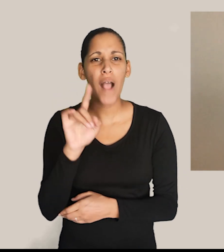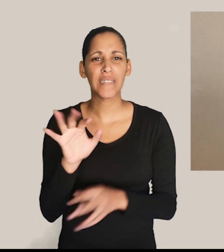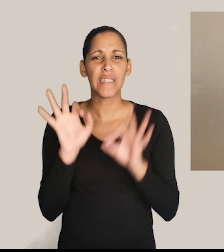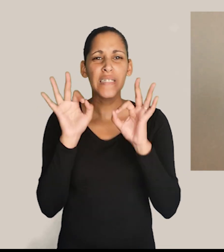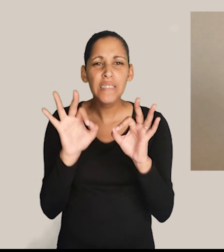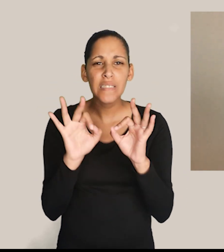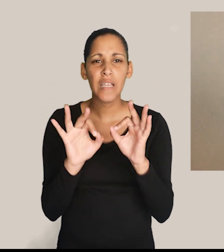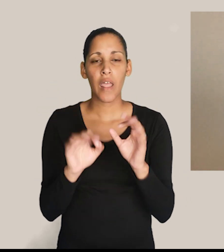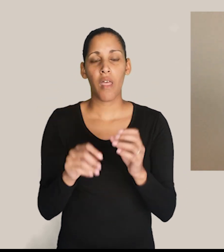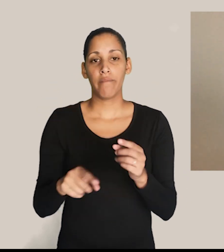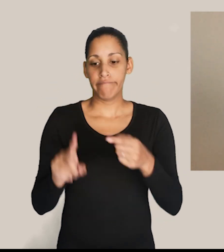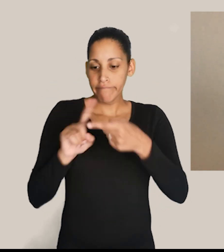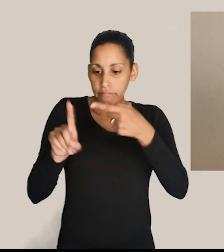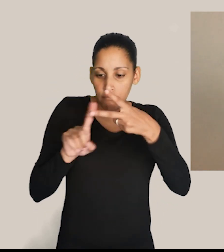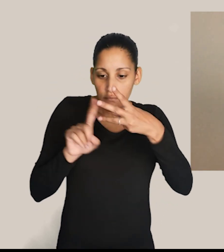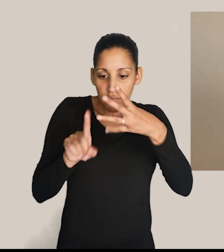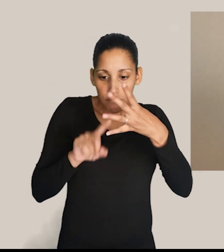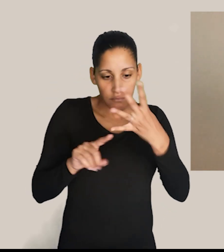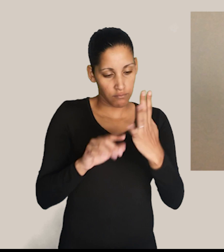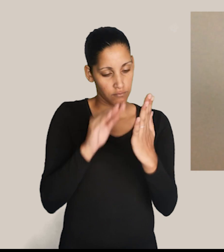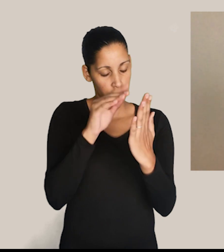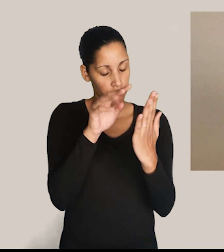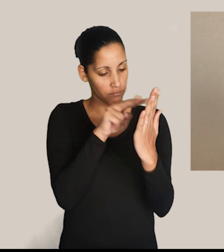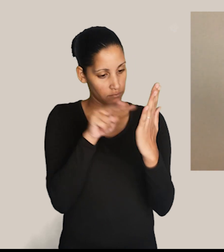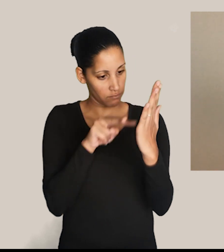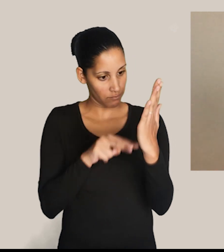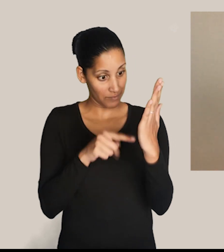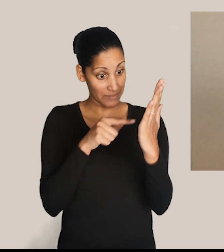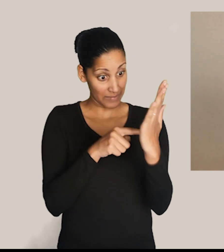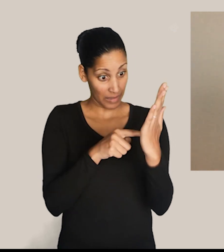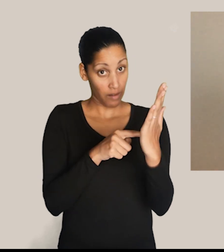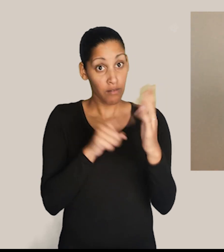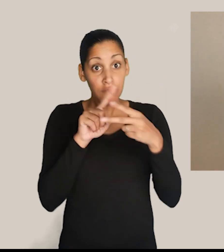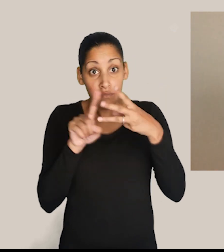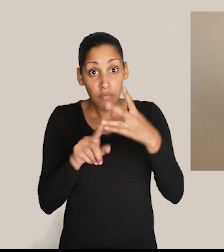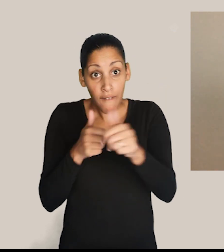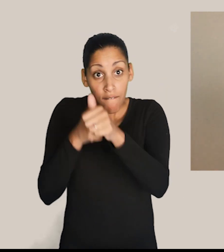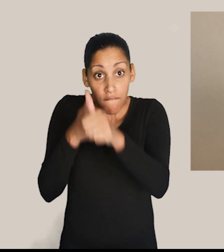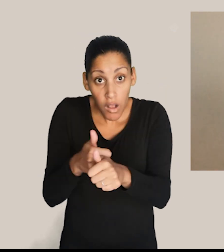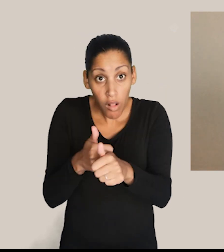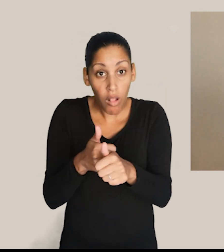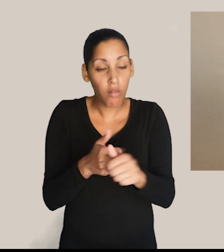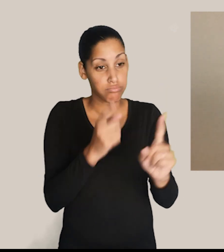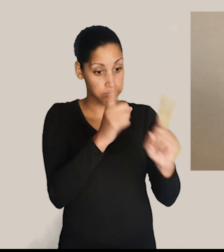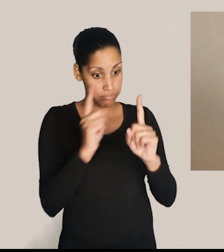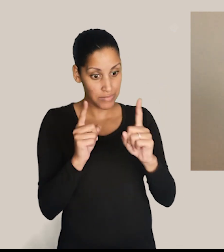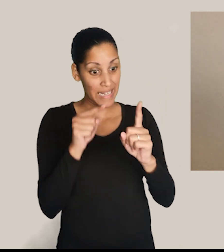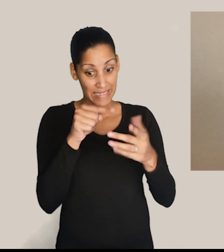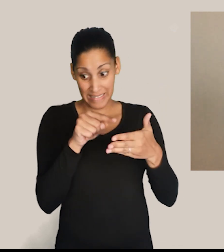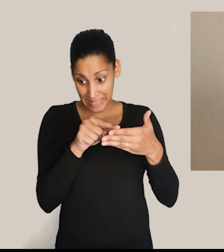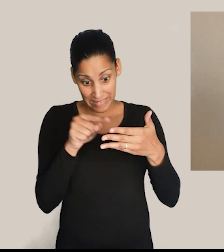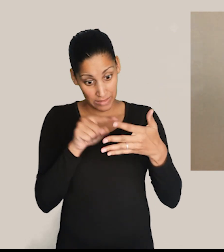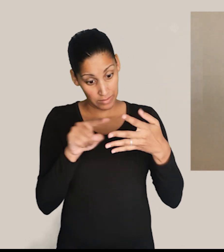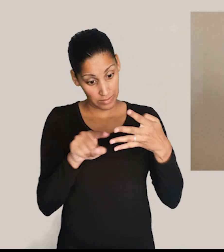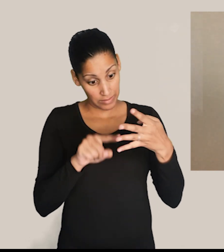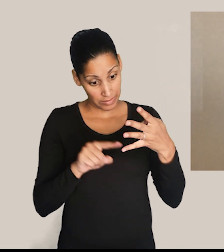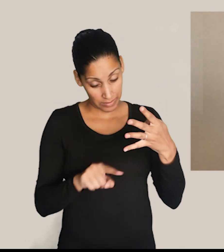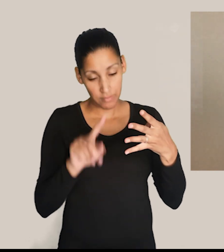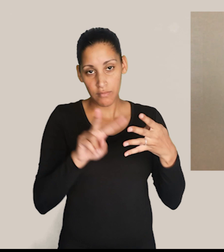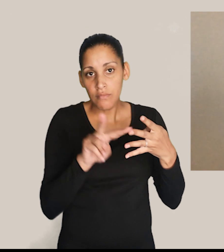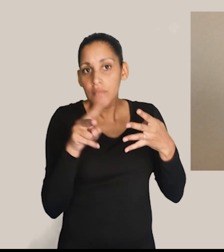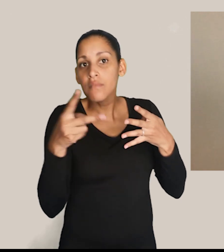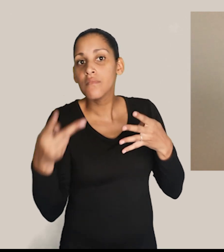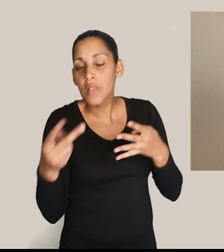the cell's instruction manual. Simply put, RNA acts to read the cell's instruction manual and